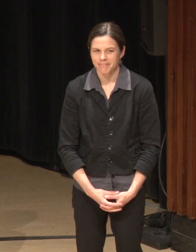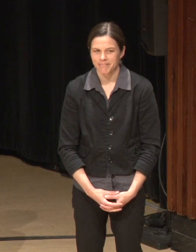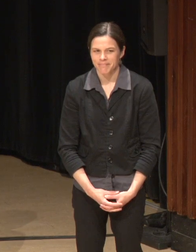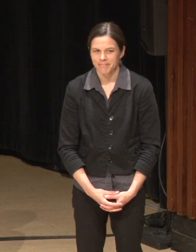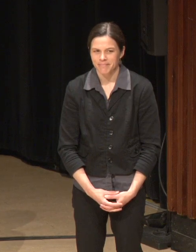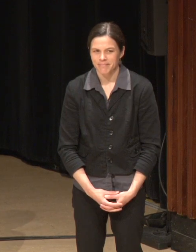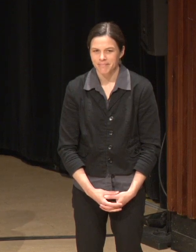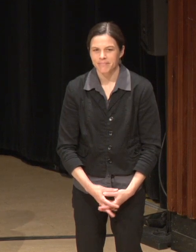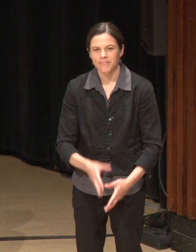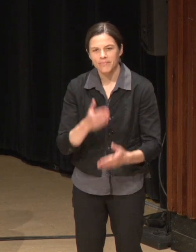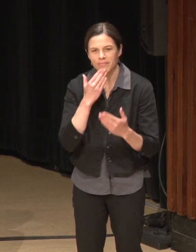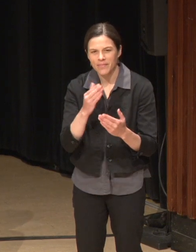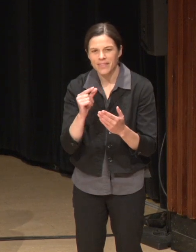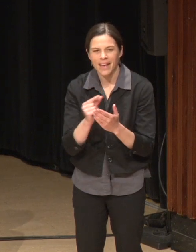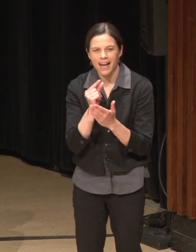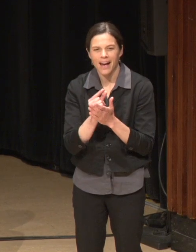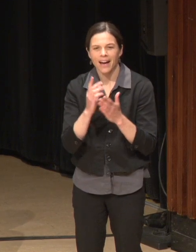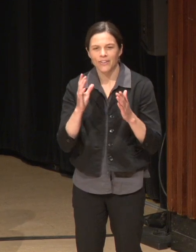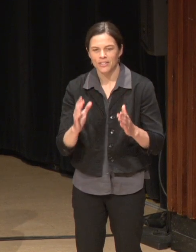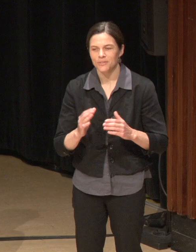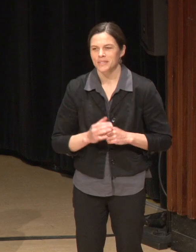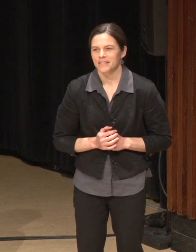So thank you, graduates.